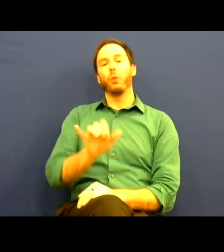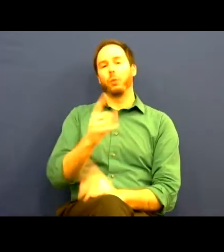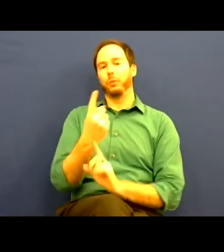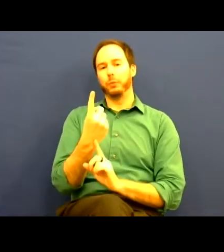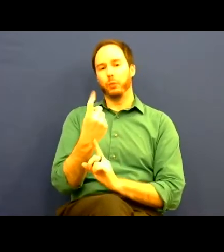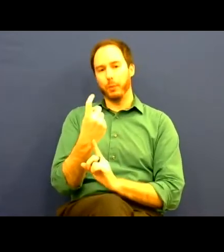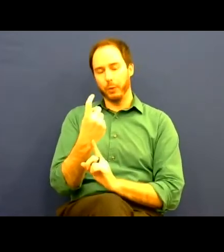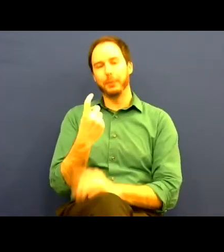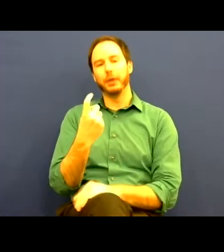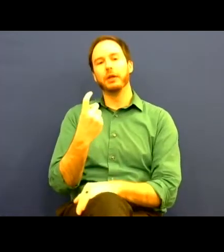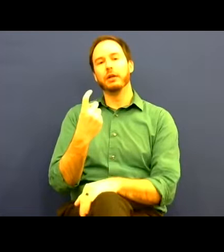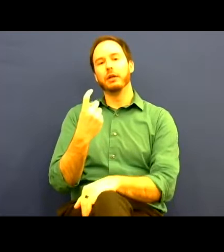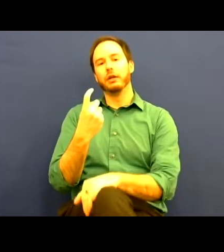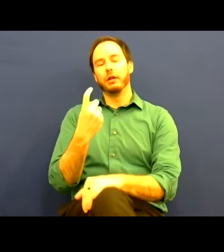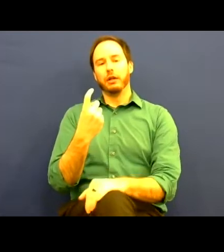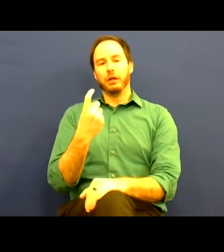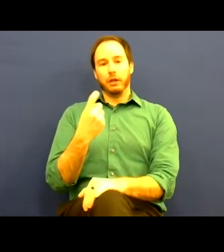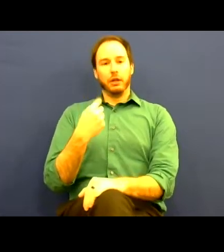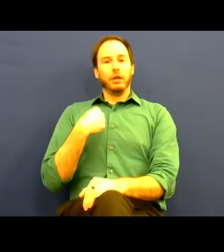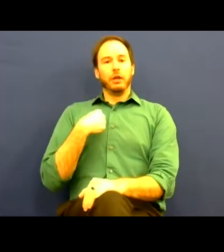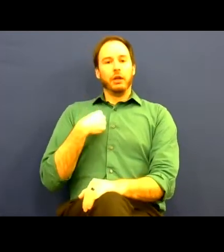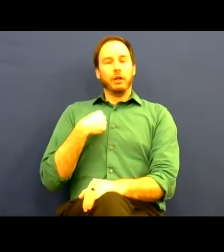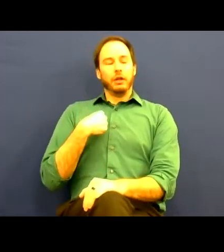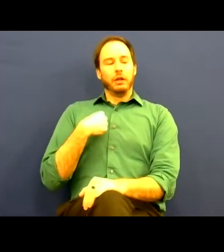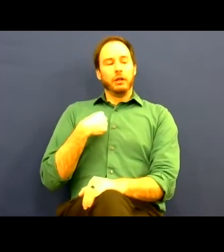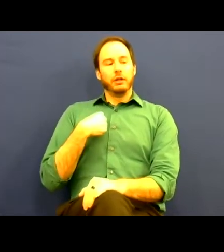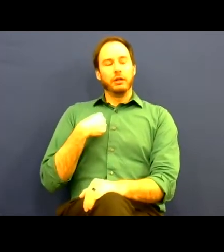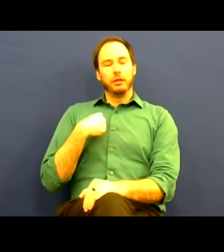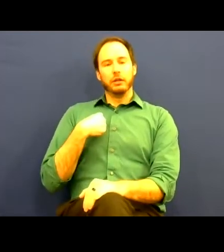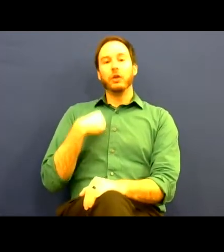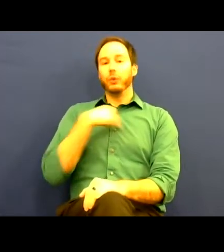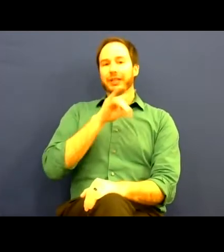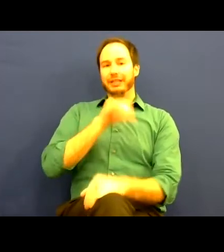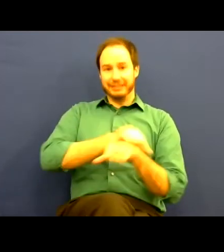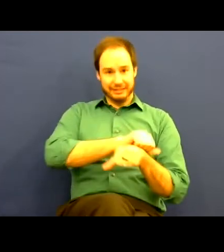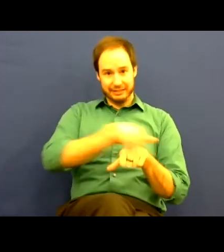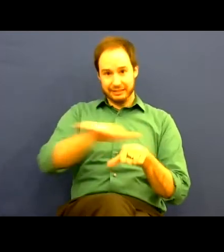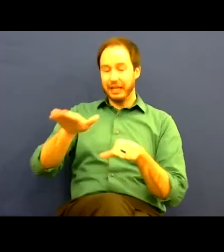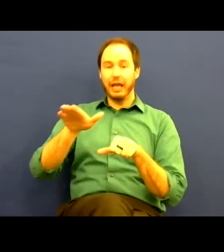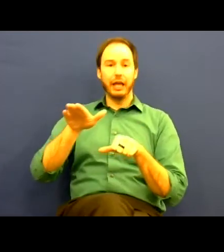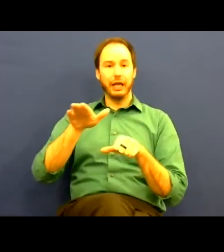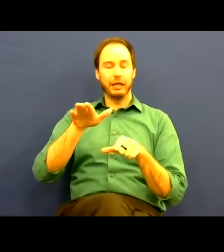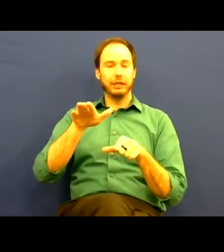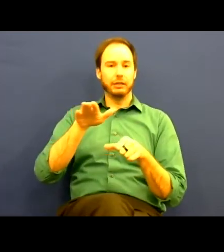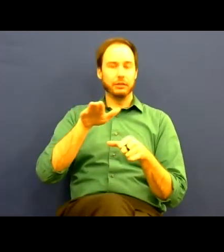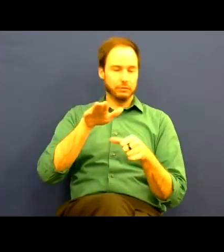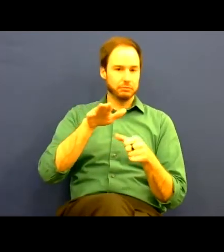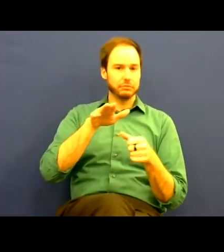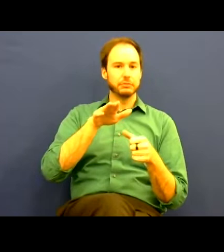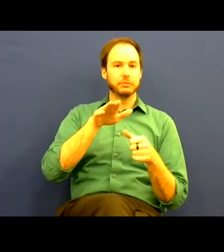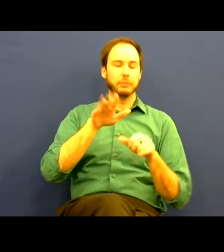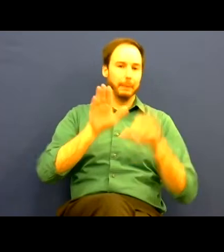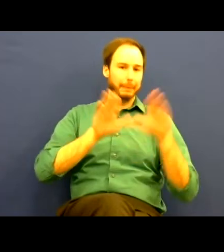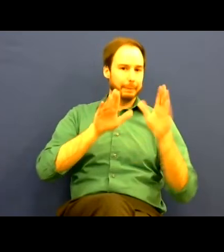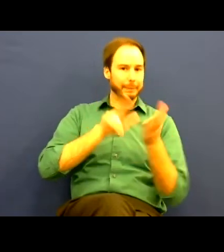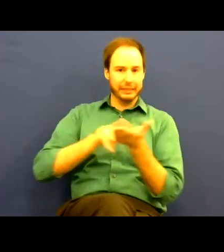One thing I'll note, we sent petitions out to the